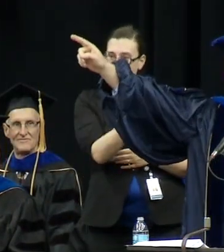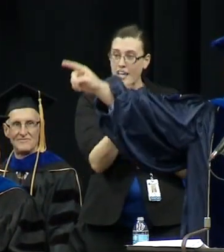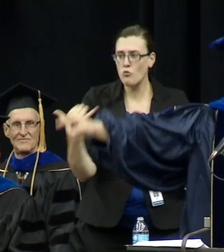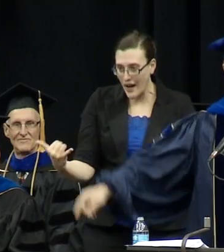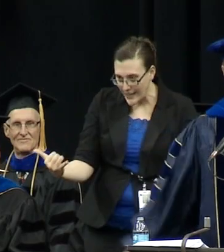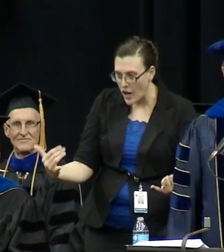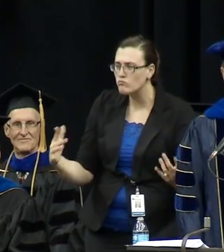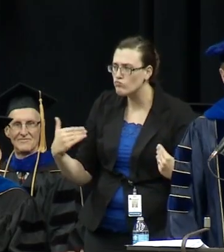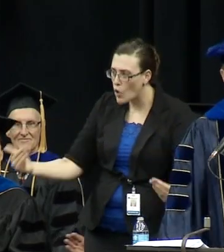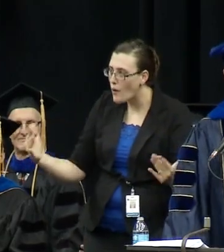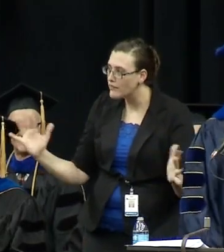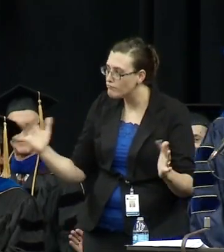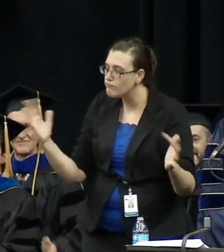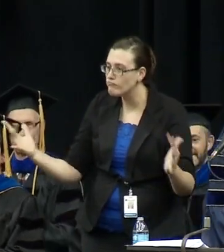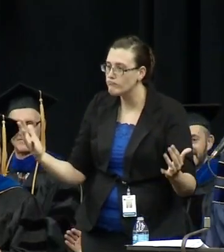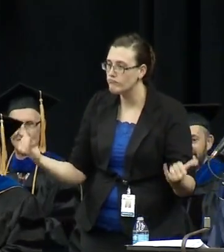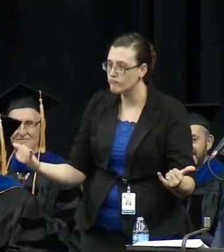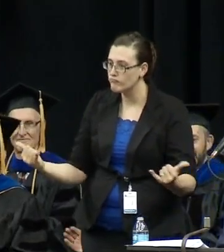hand right now, if you would.